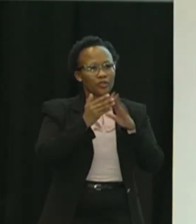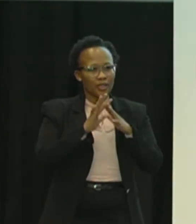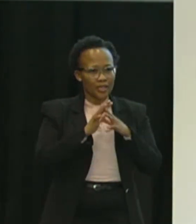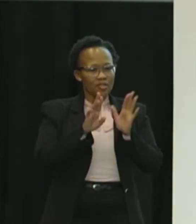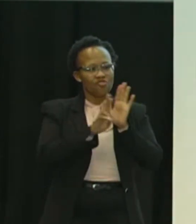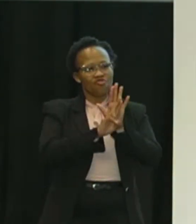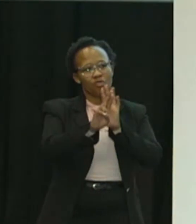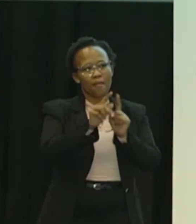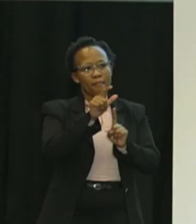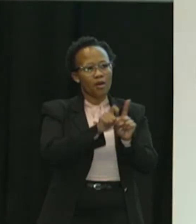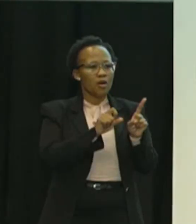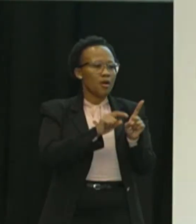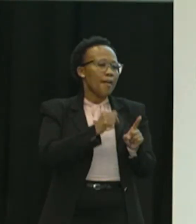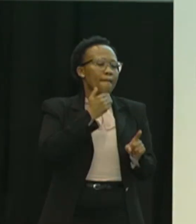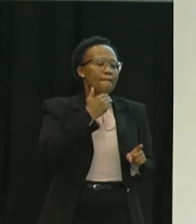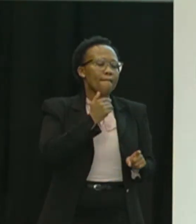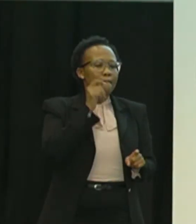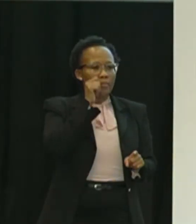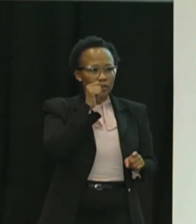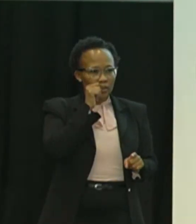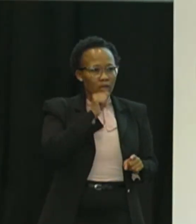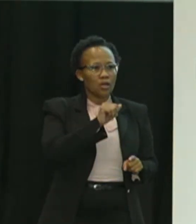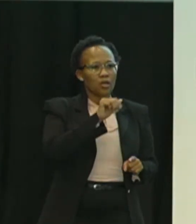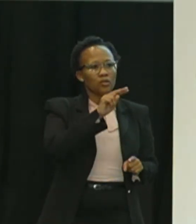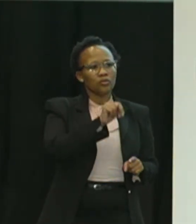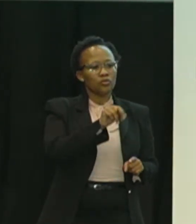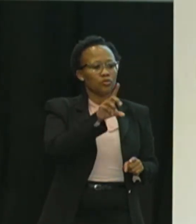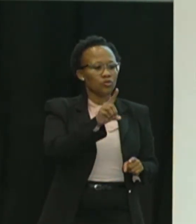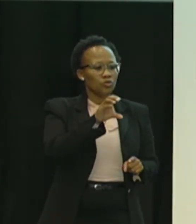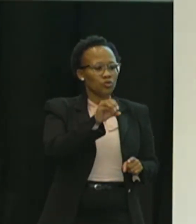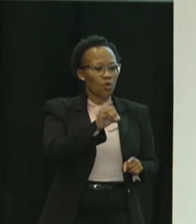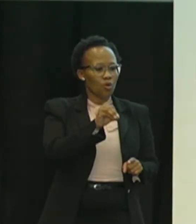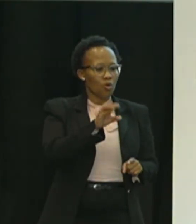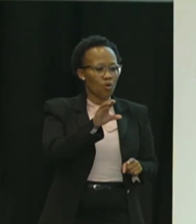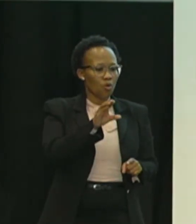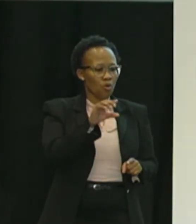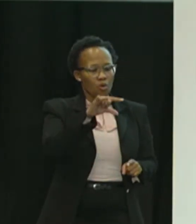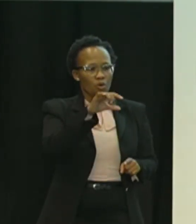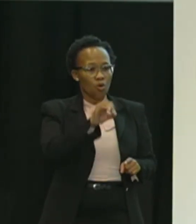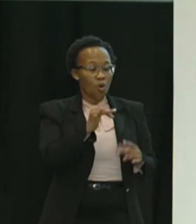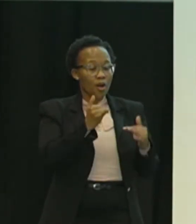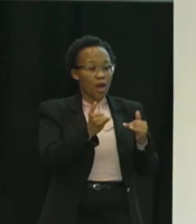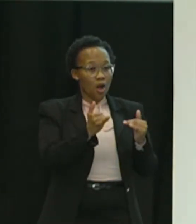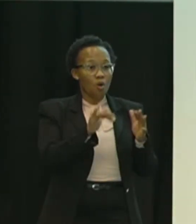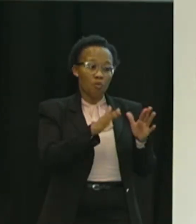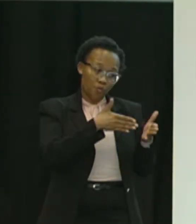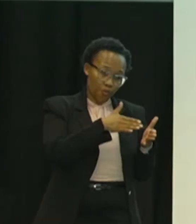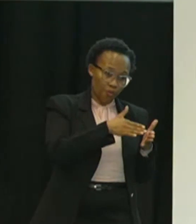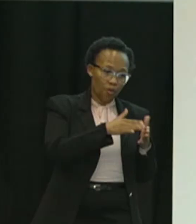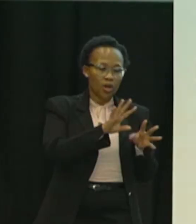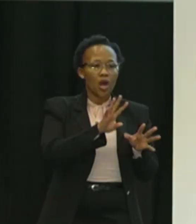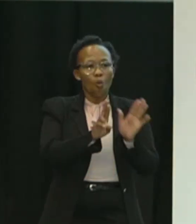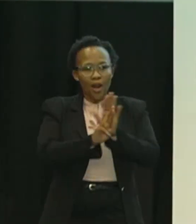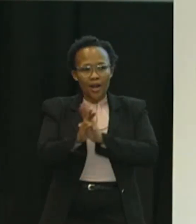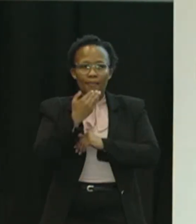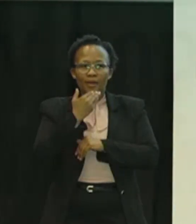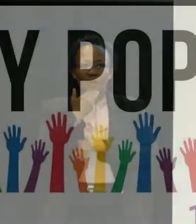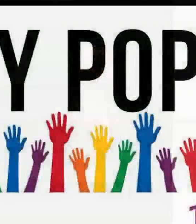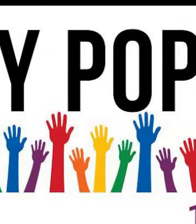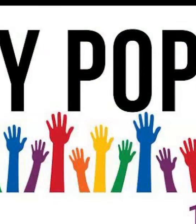Mr. Solindugu, but he sent his apologies, and Nonhlanhla Mkhize will be stepping in on his behalf. Thank